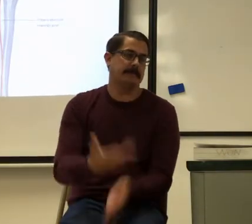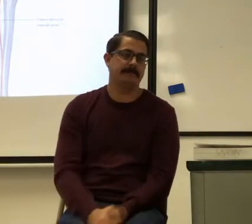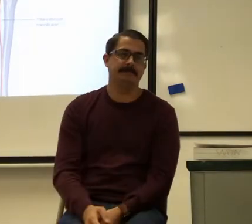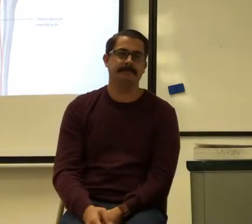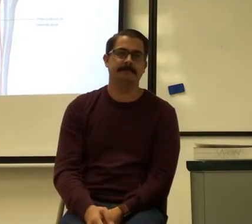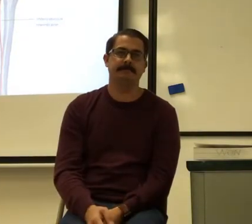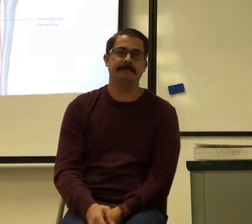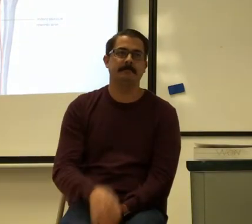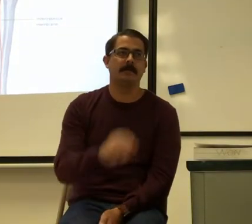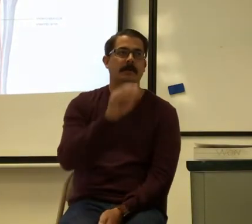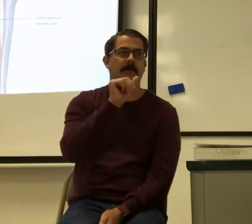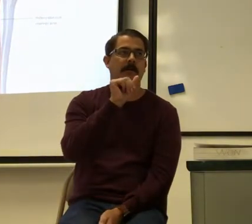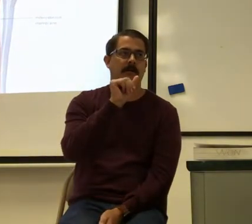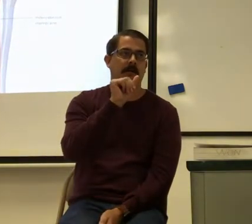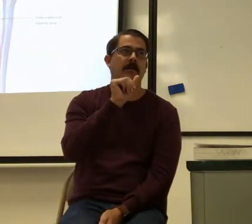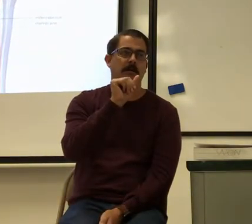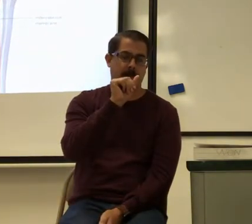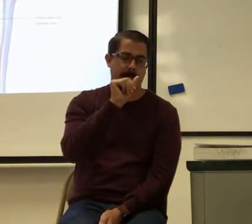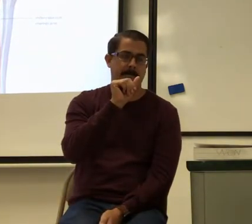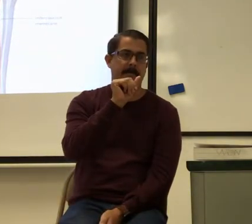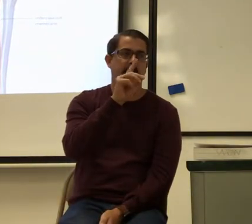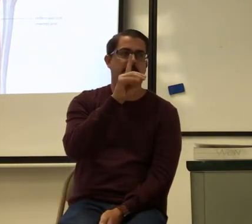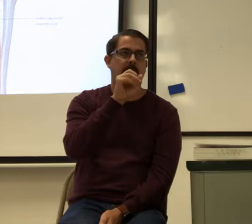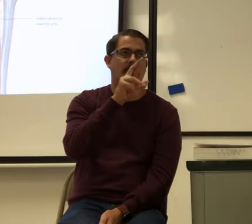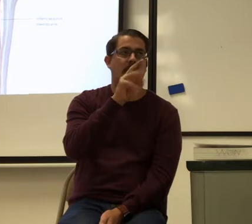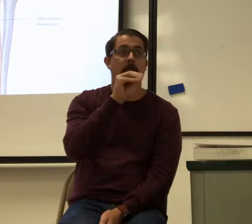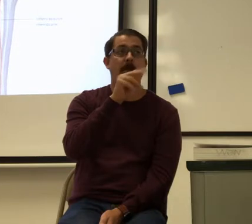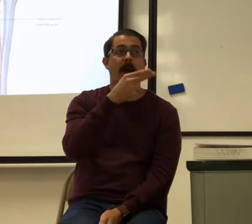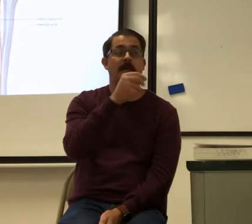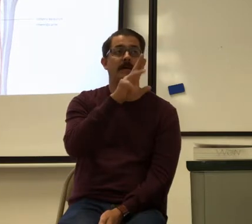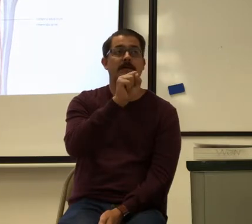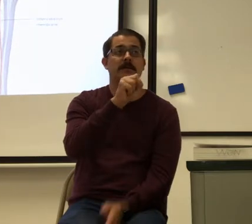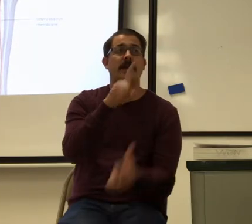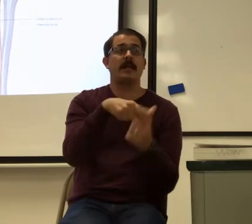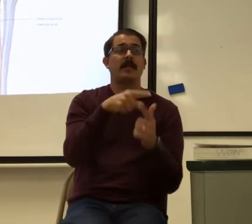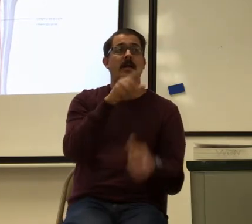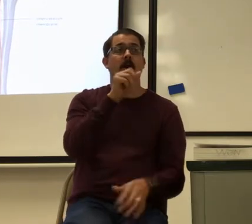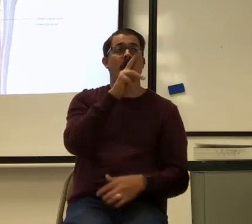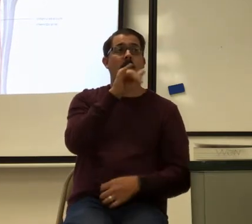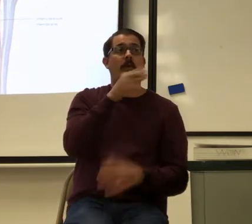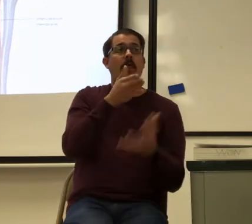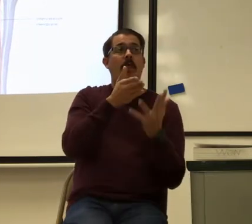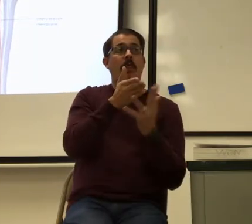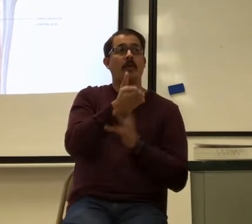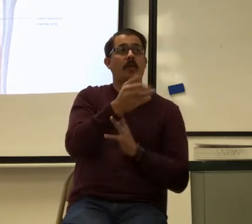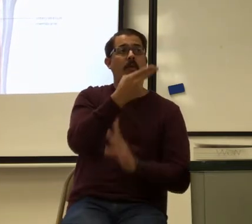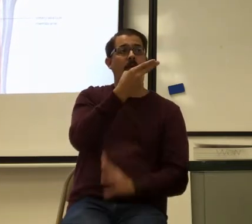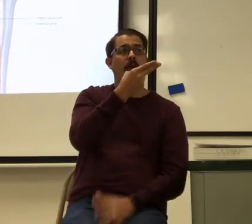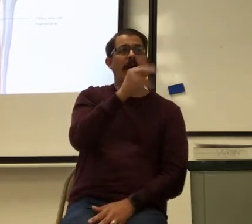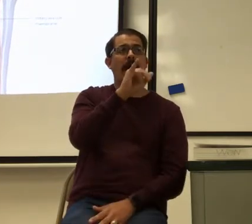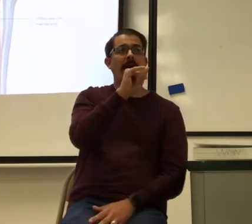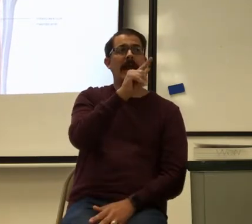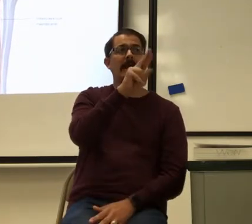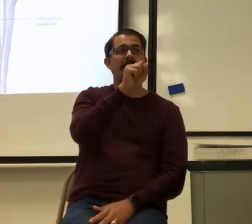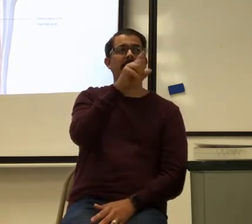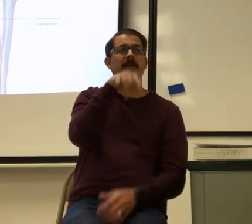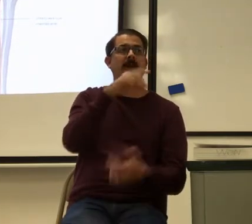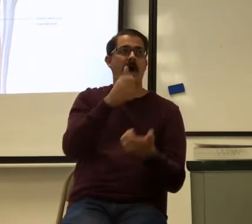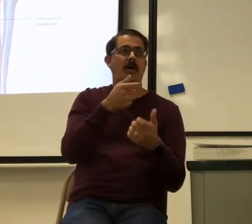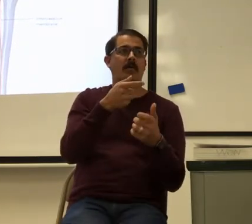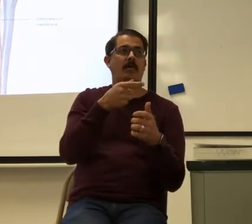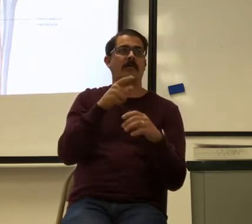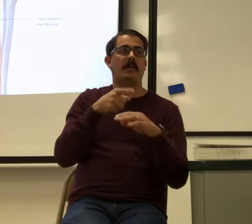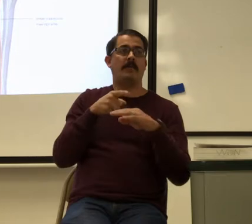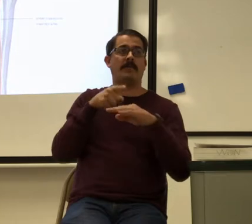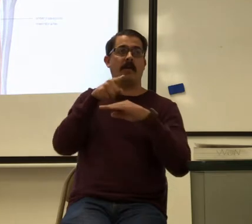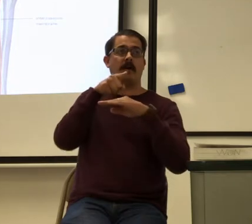There's the adductor canal. It's in the adductor magnus. When the artery passes through the adductor hiatus, that's how it gets from the front to the